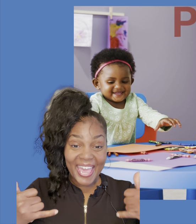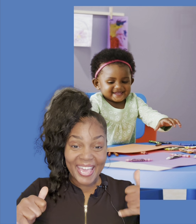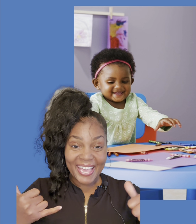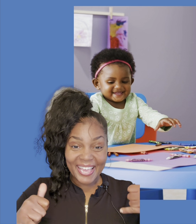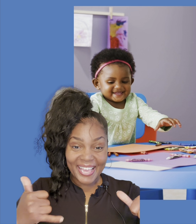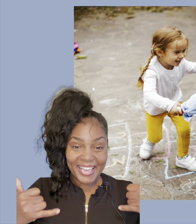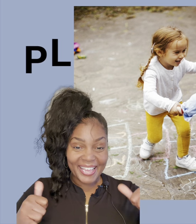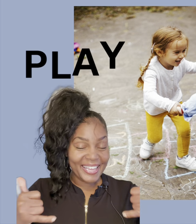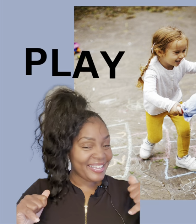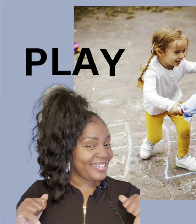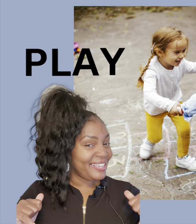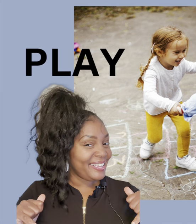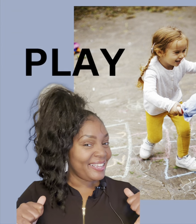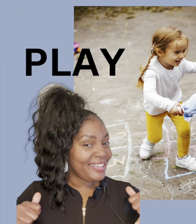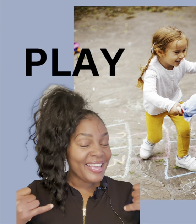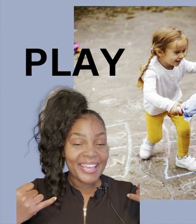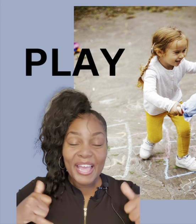Play.